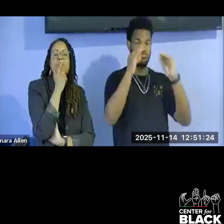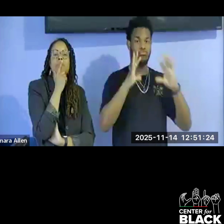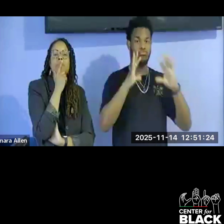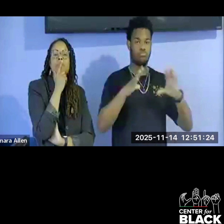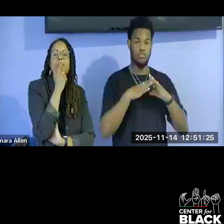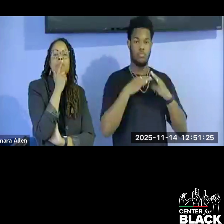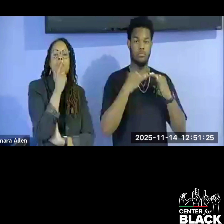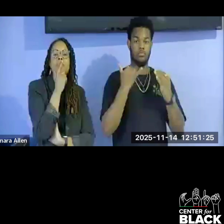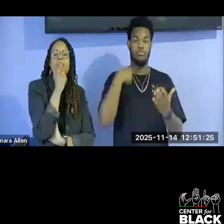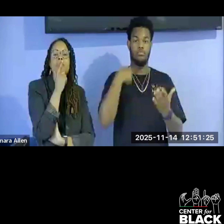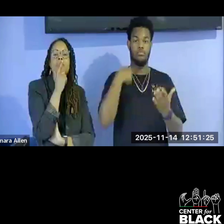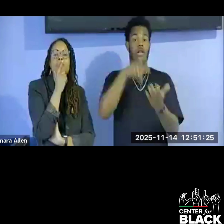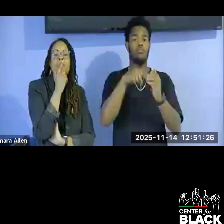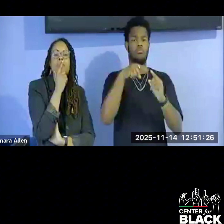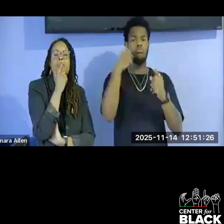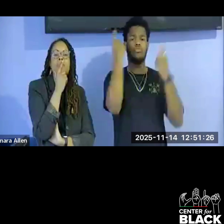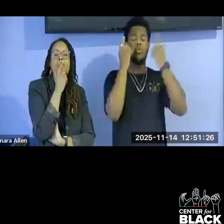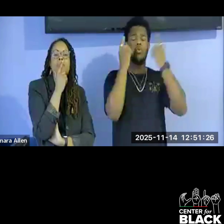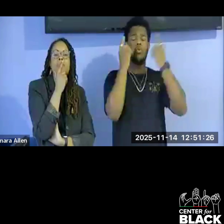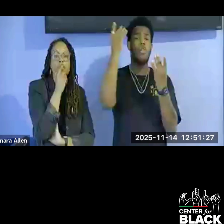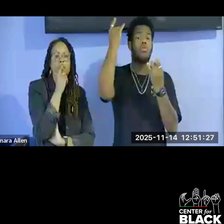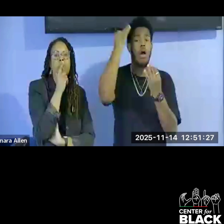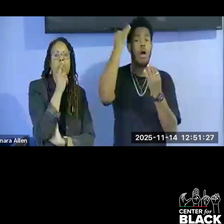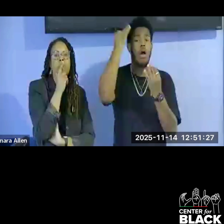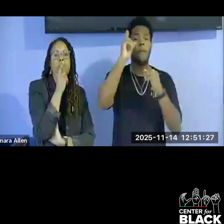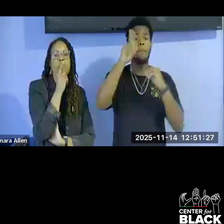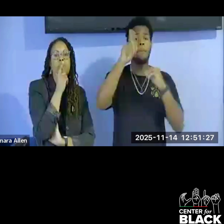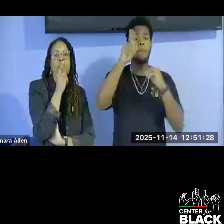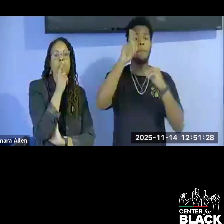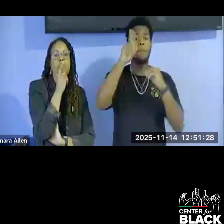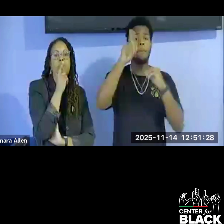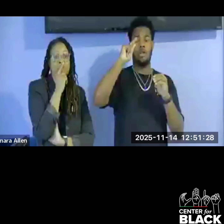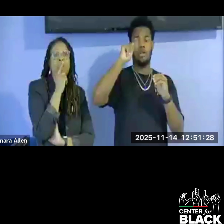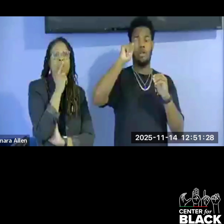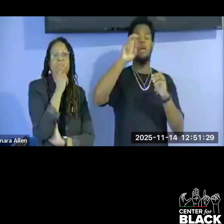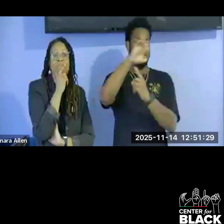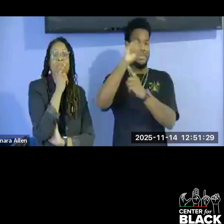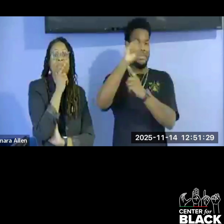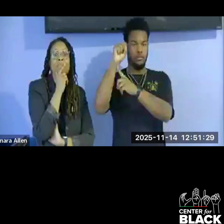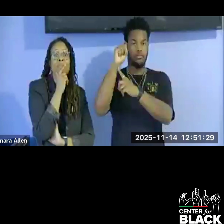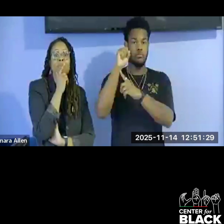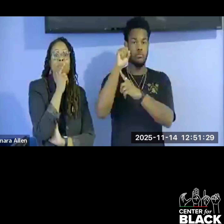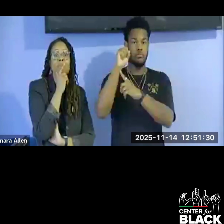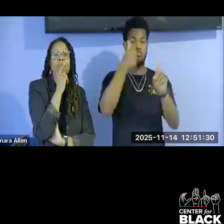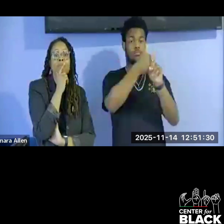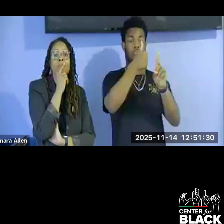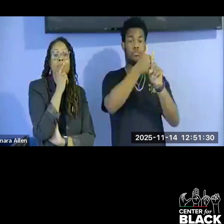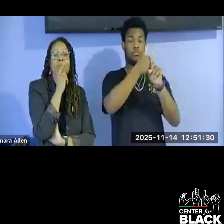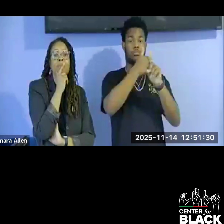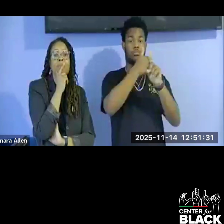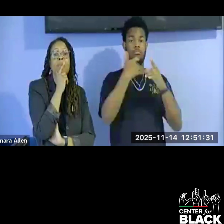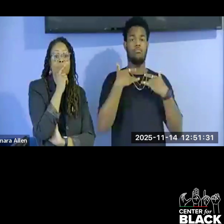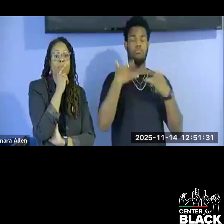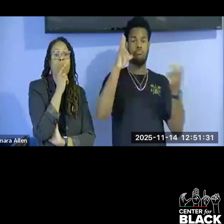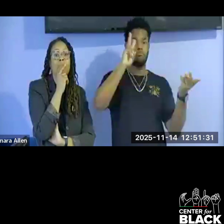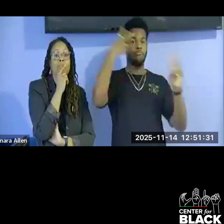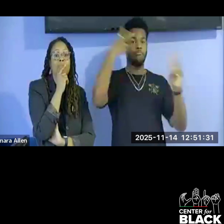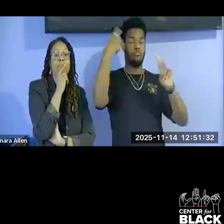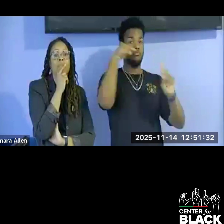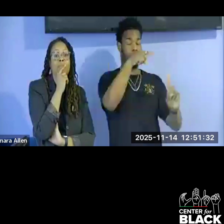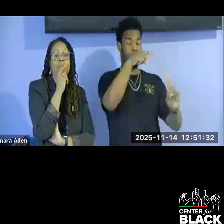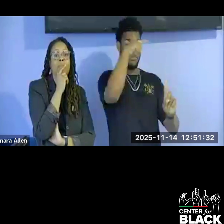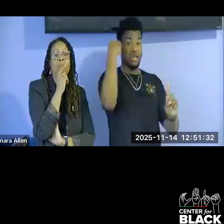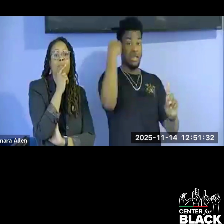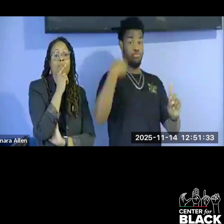I'll rephrase my question. So you talked about religious happening, religious themes happening from